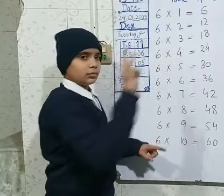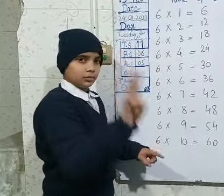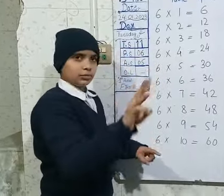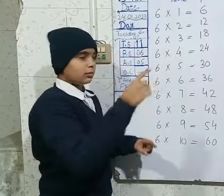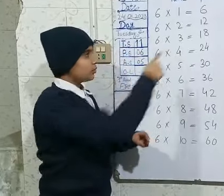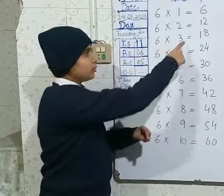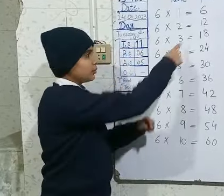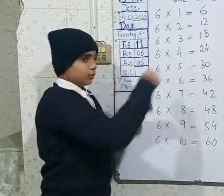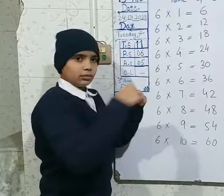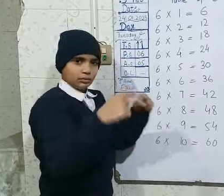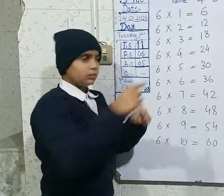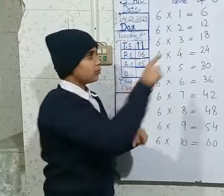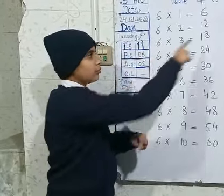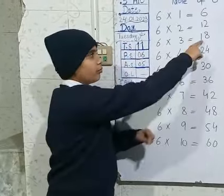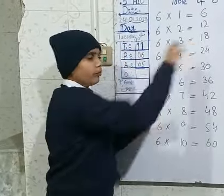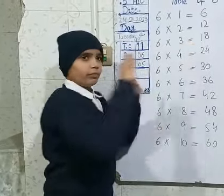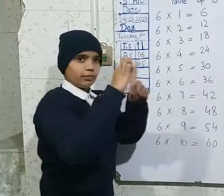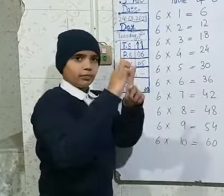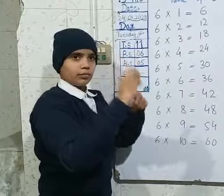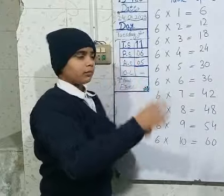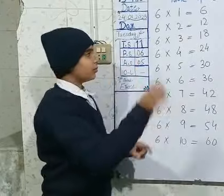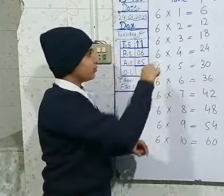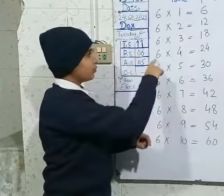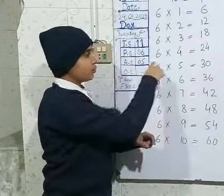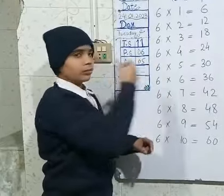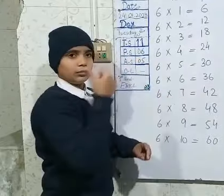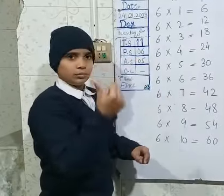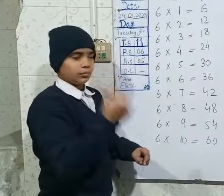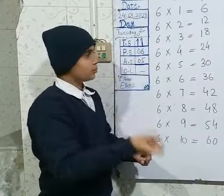3s are 18. 6